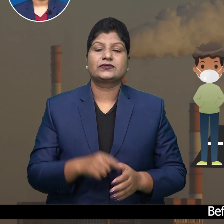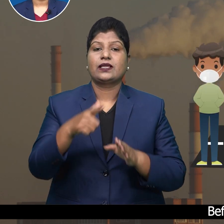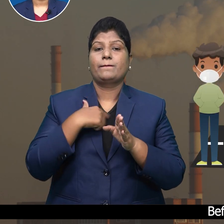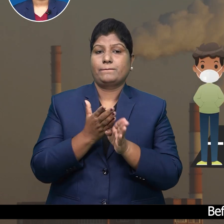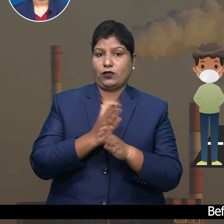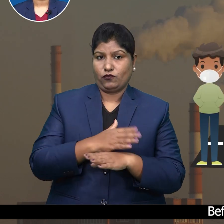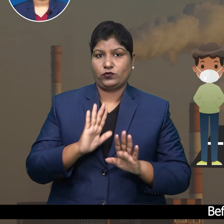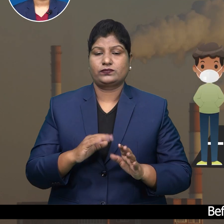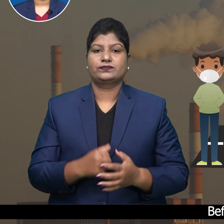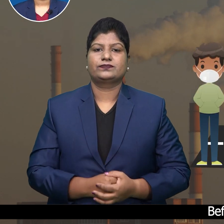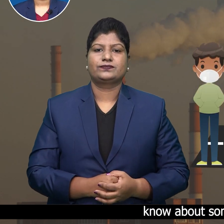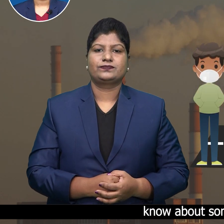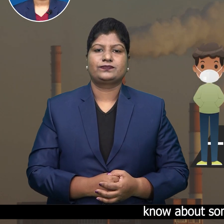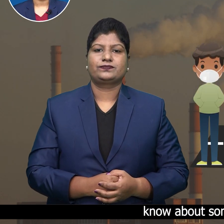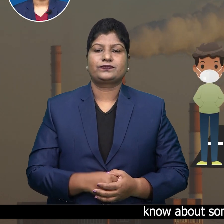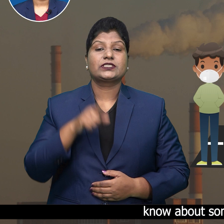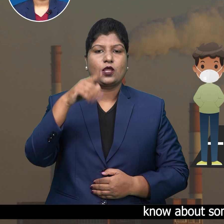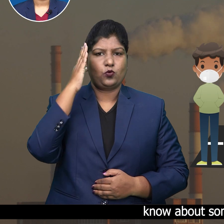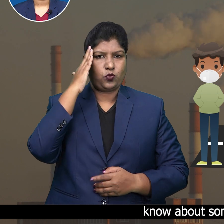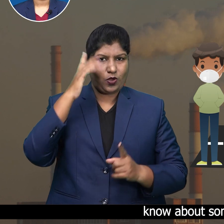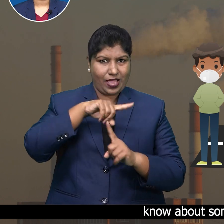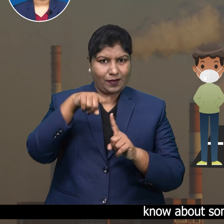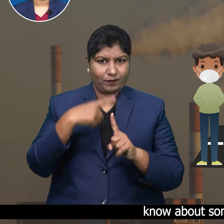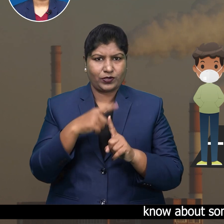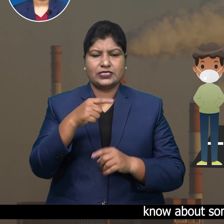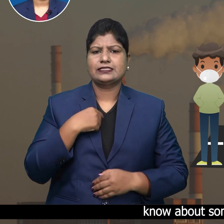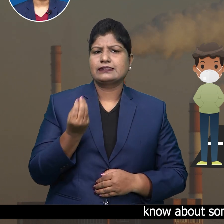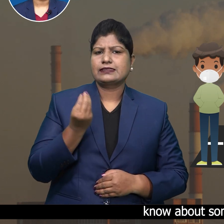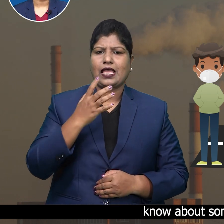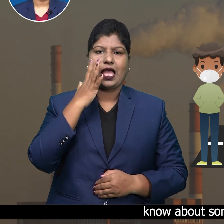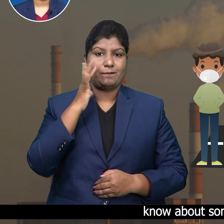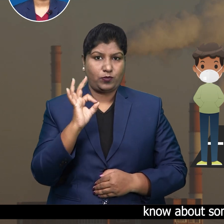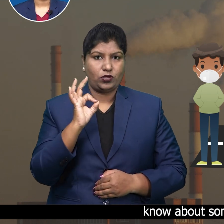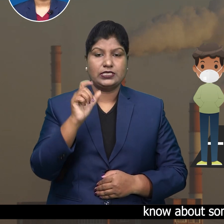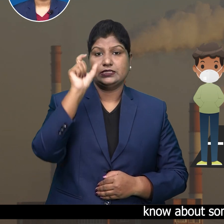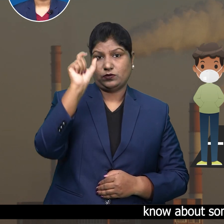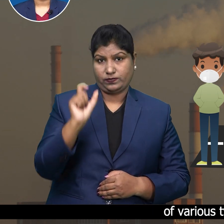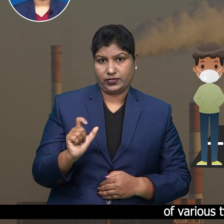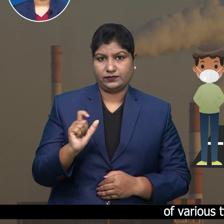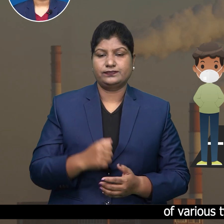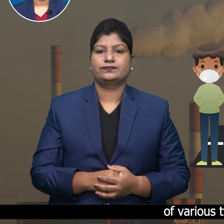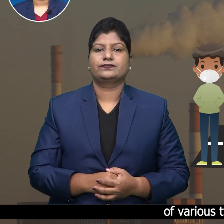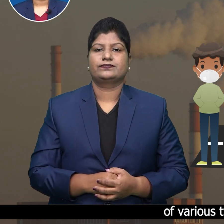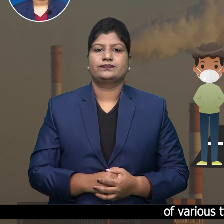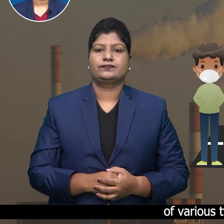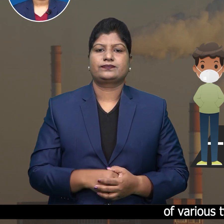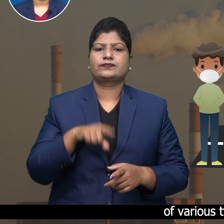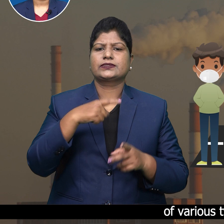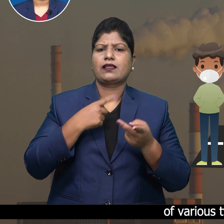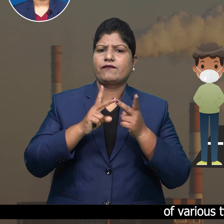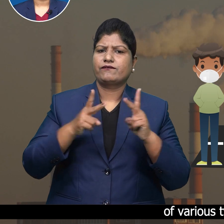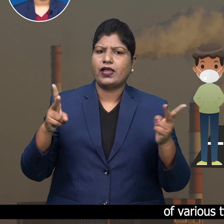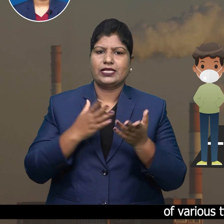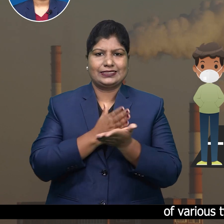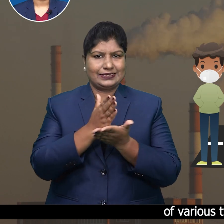Before that, know about some important aspects of various